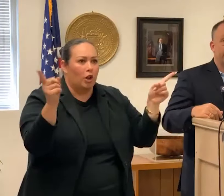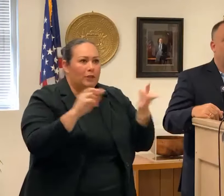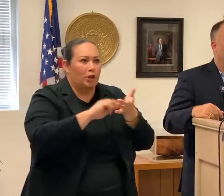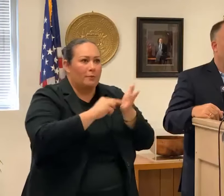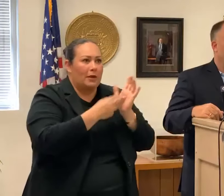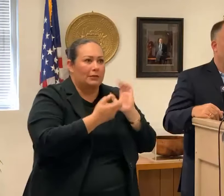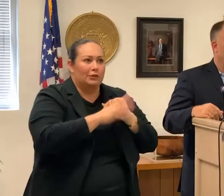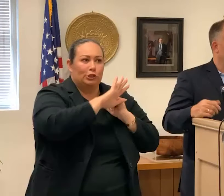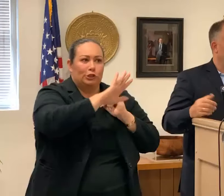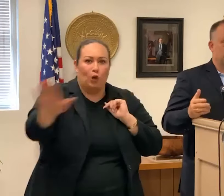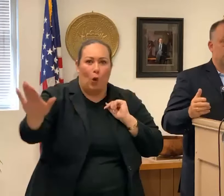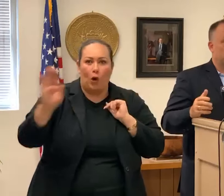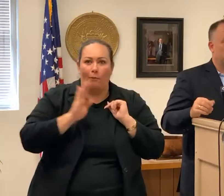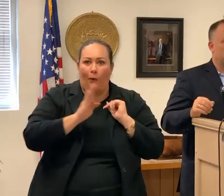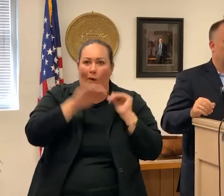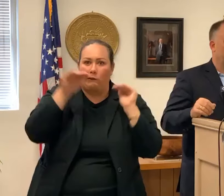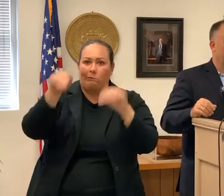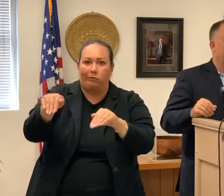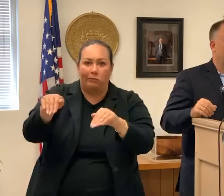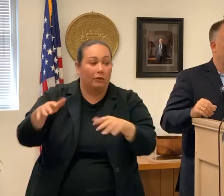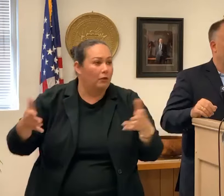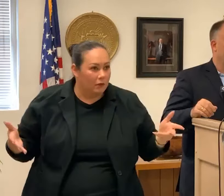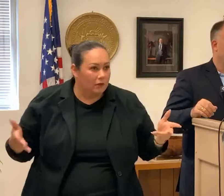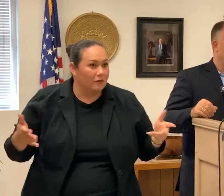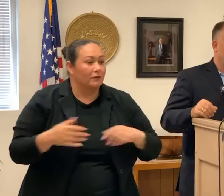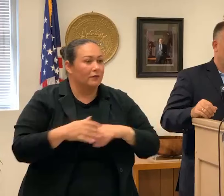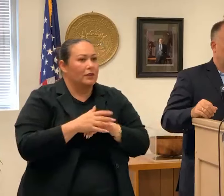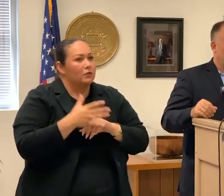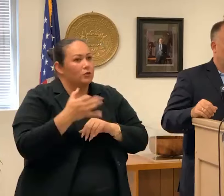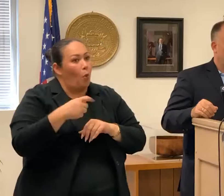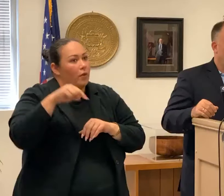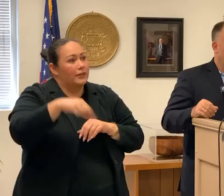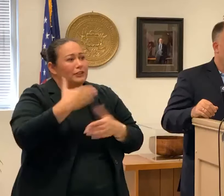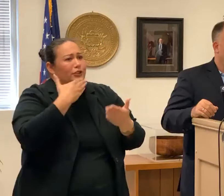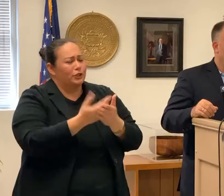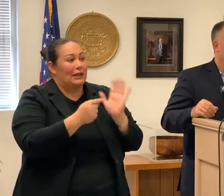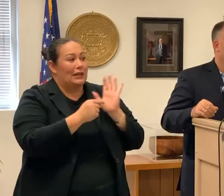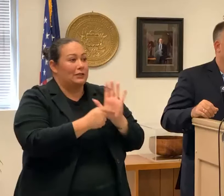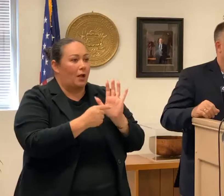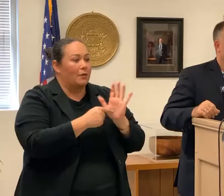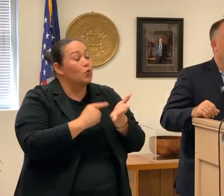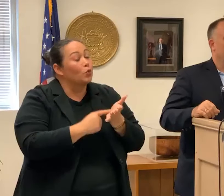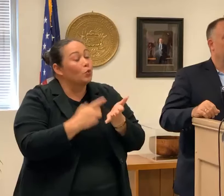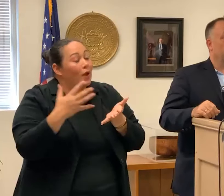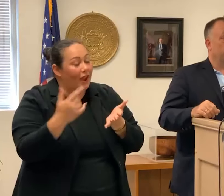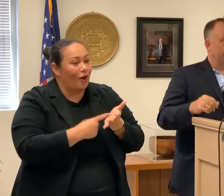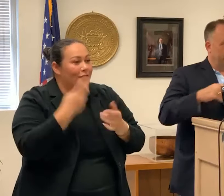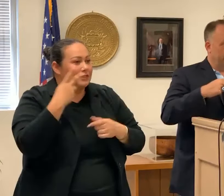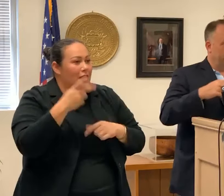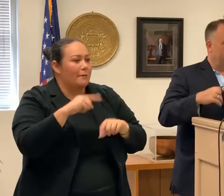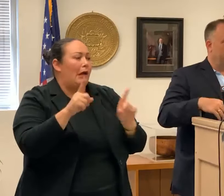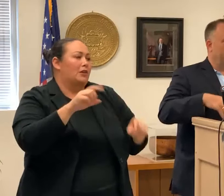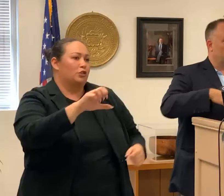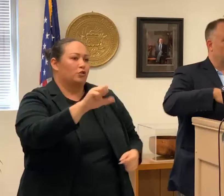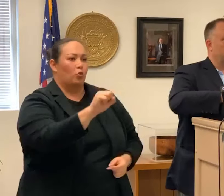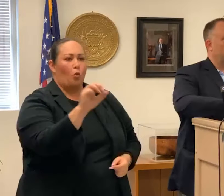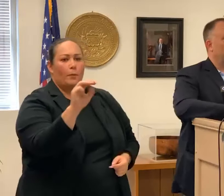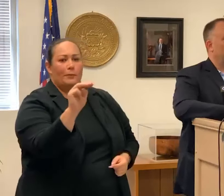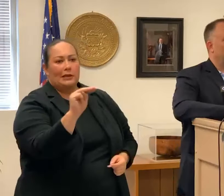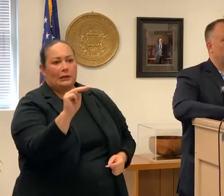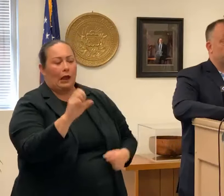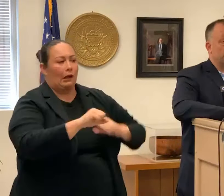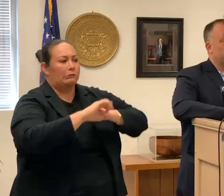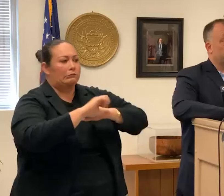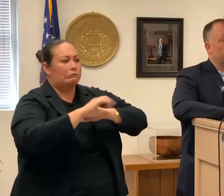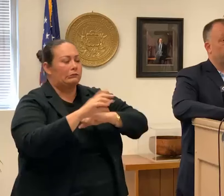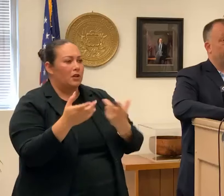once again, if you ever have a concern, and this was a very good example, a rare one, of social media battles, but